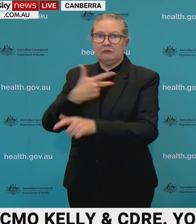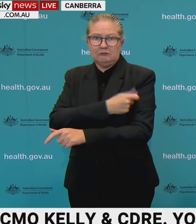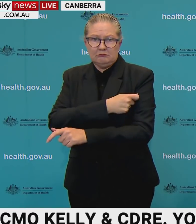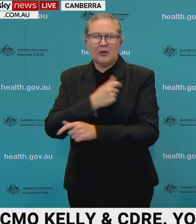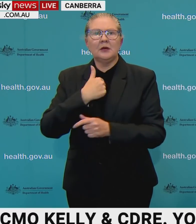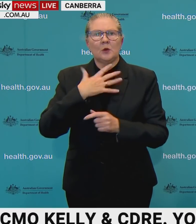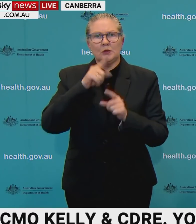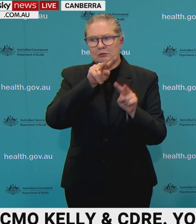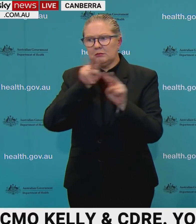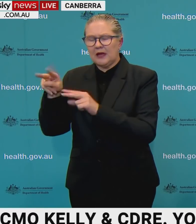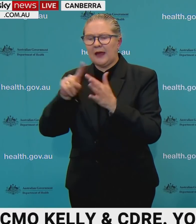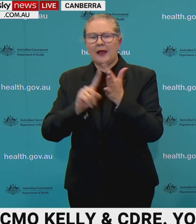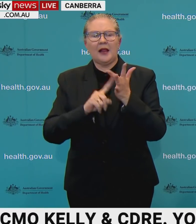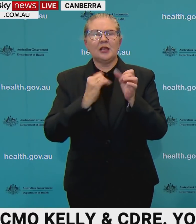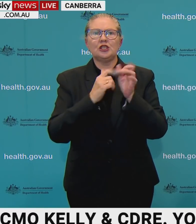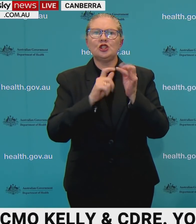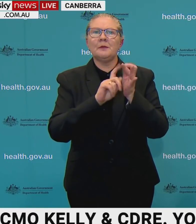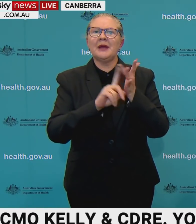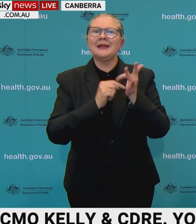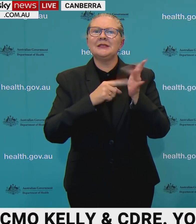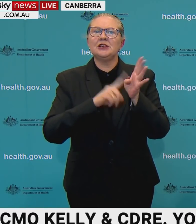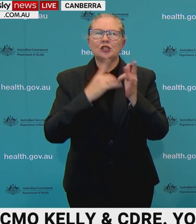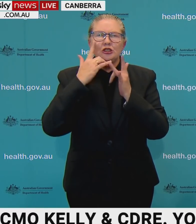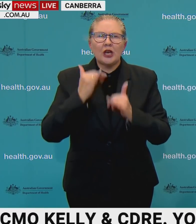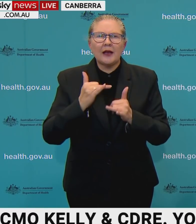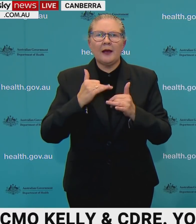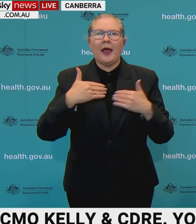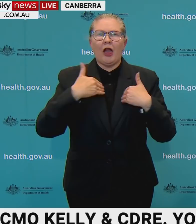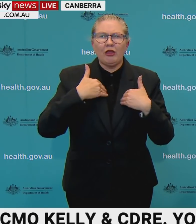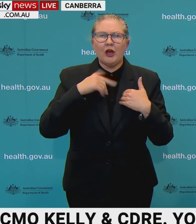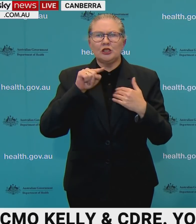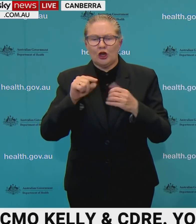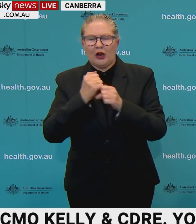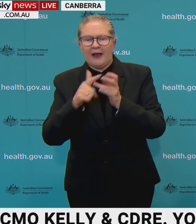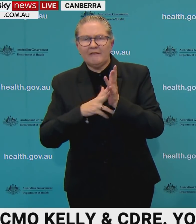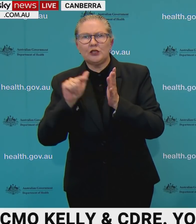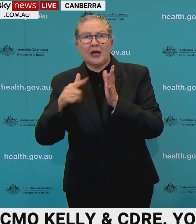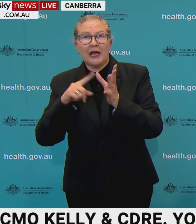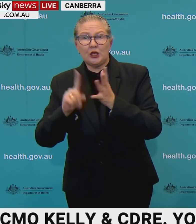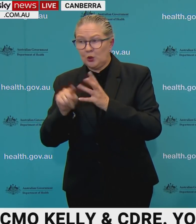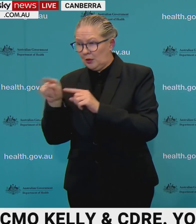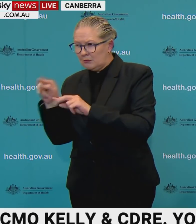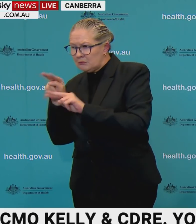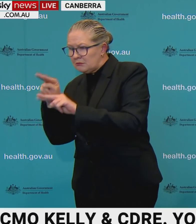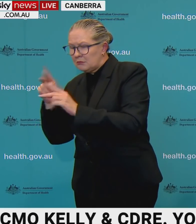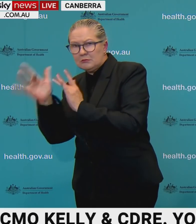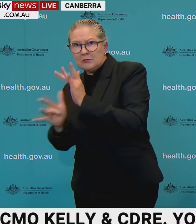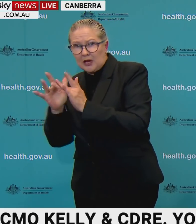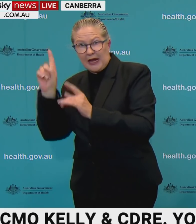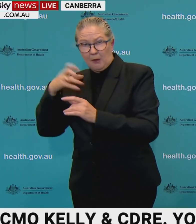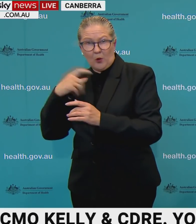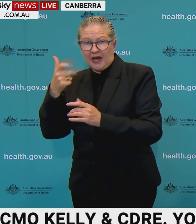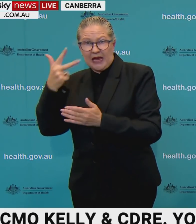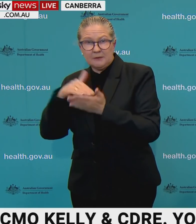to the eligibility checker at health.gov.au. We've now had more than 8 million visits. Today, though, as we